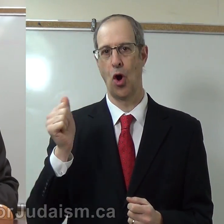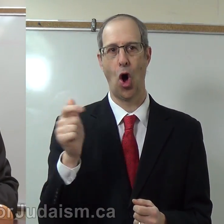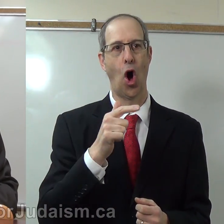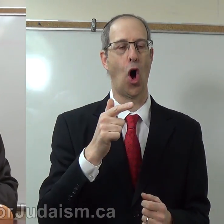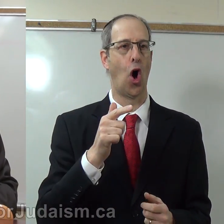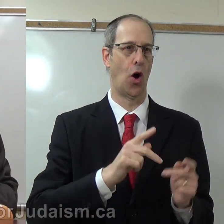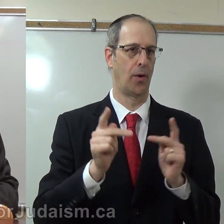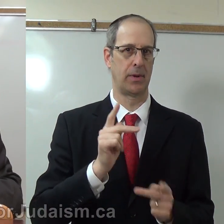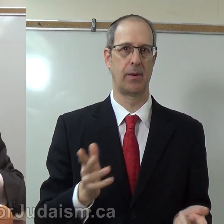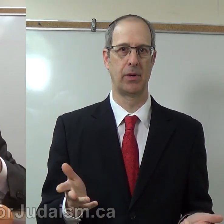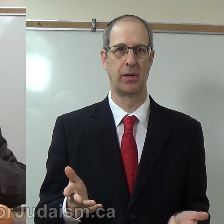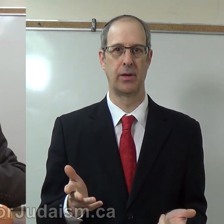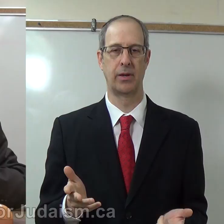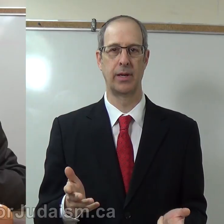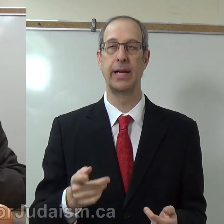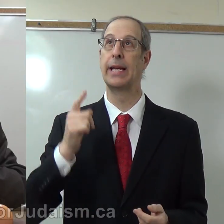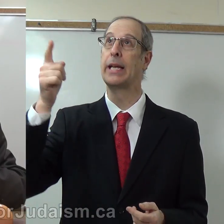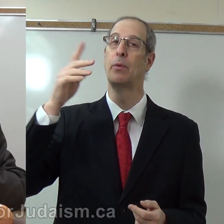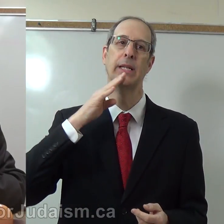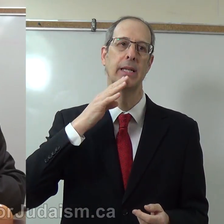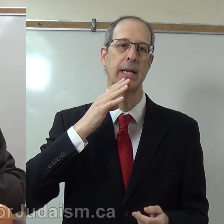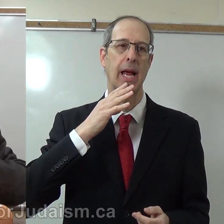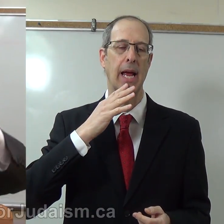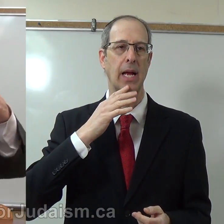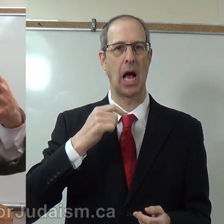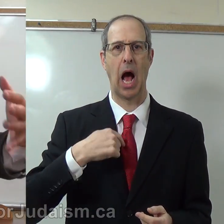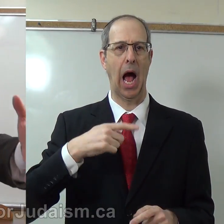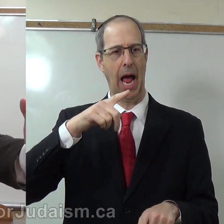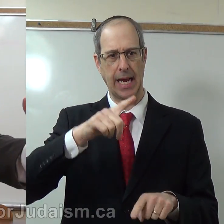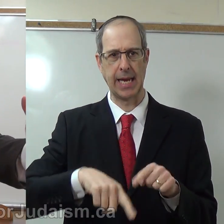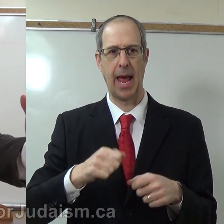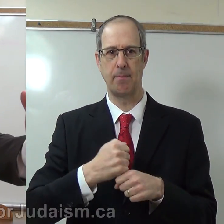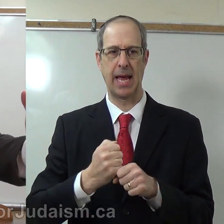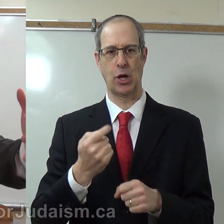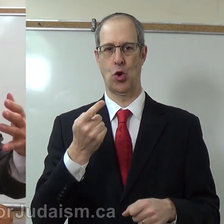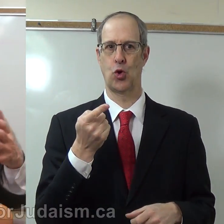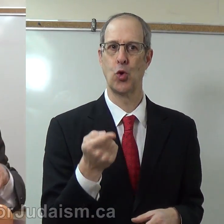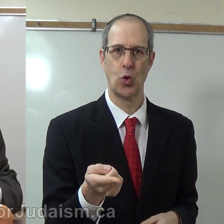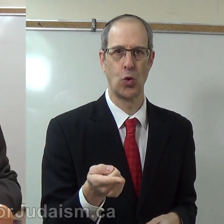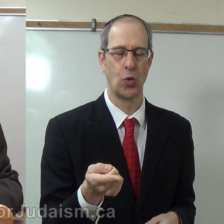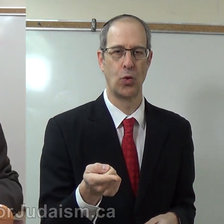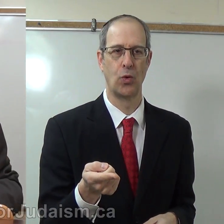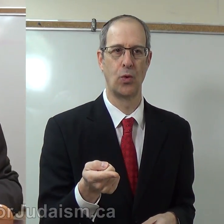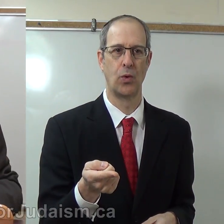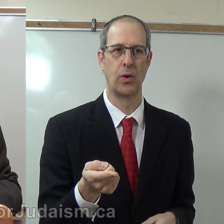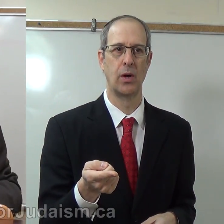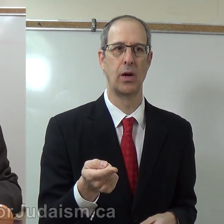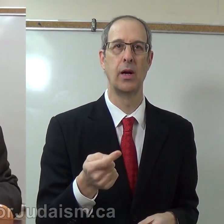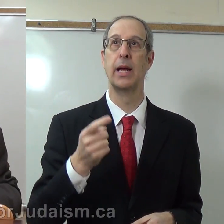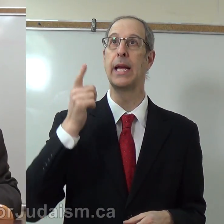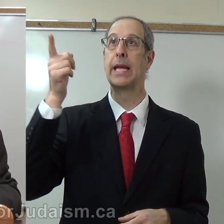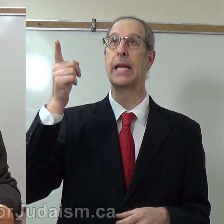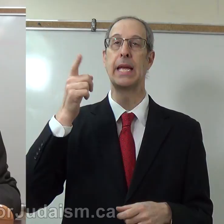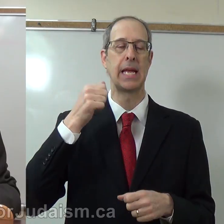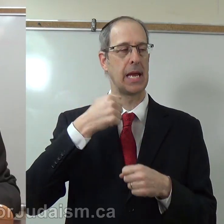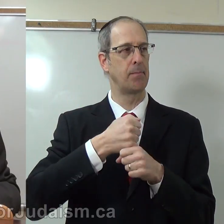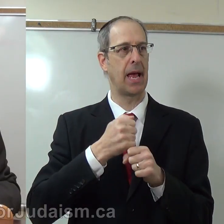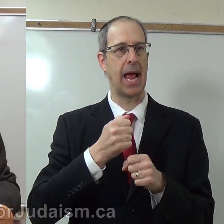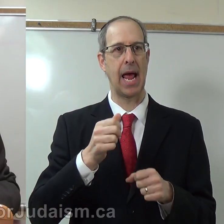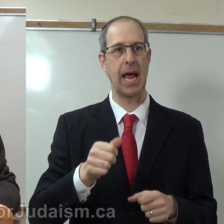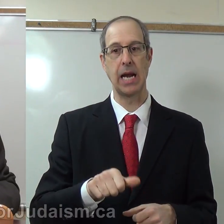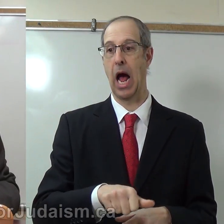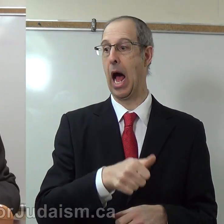God was saying, I cannot make you. God made every other